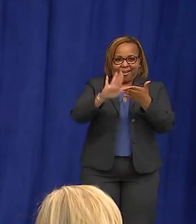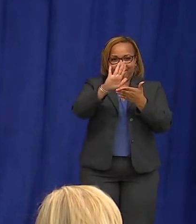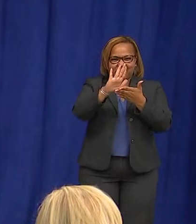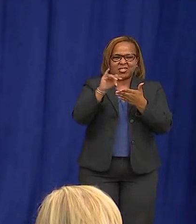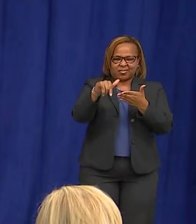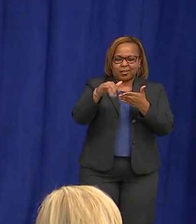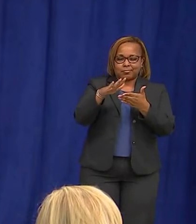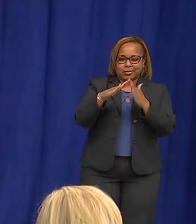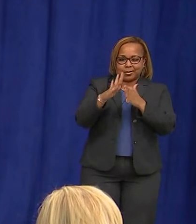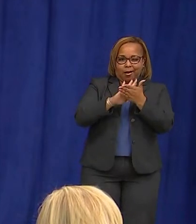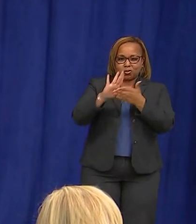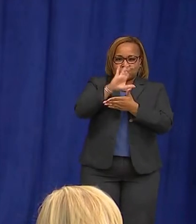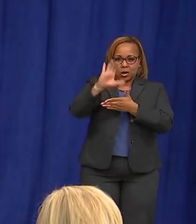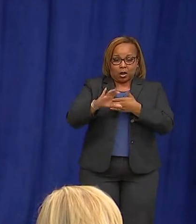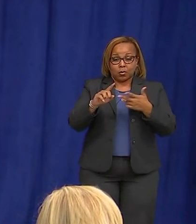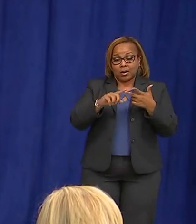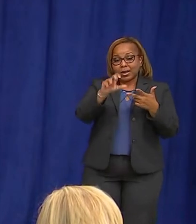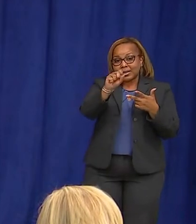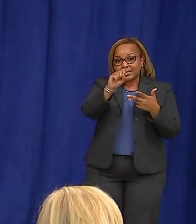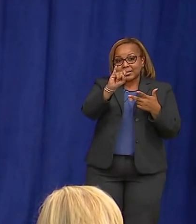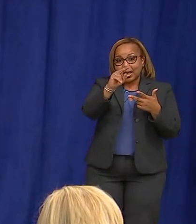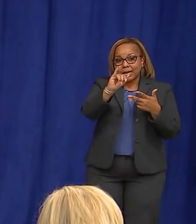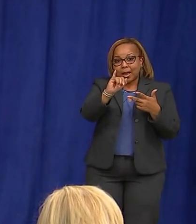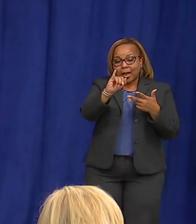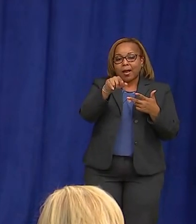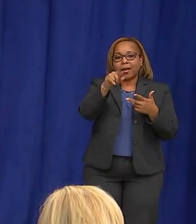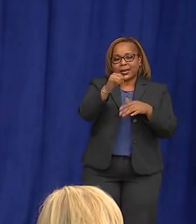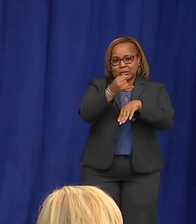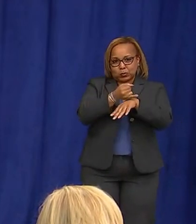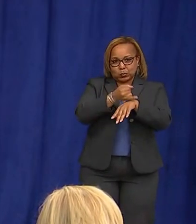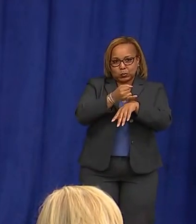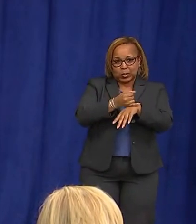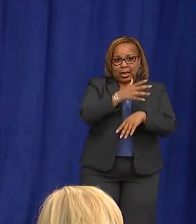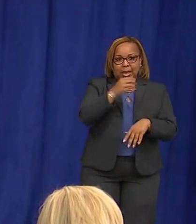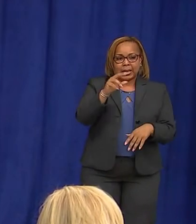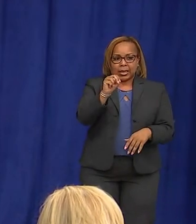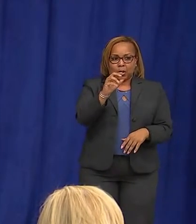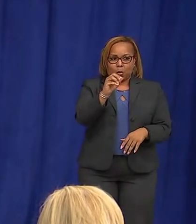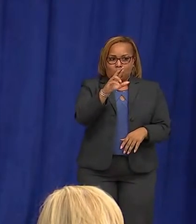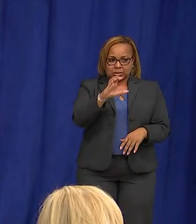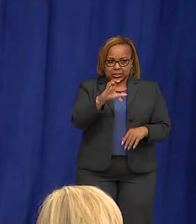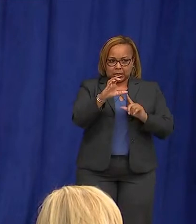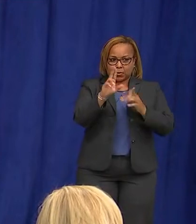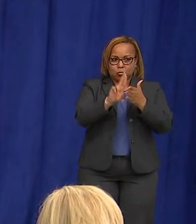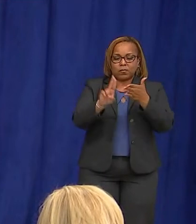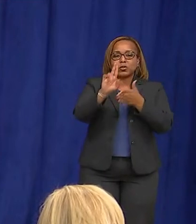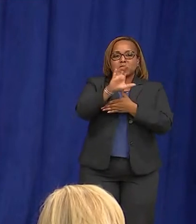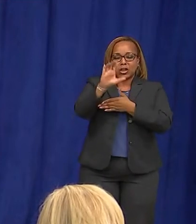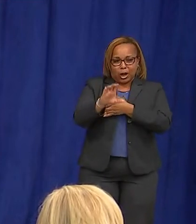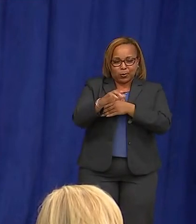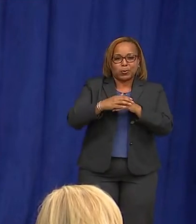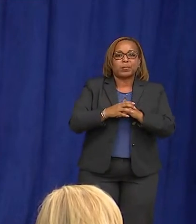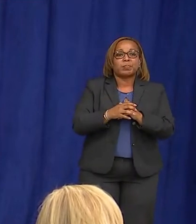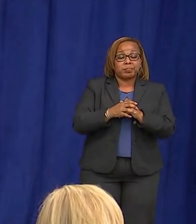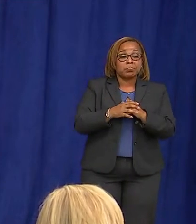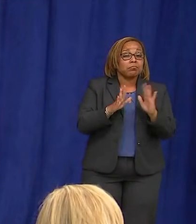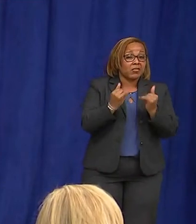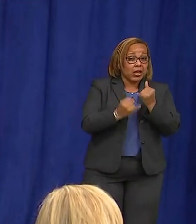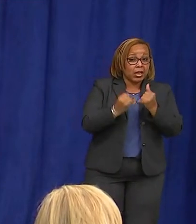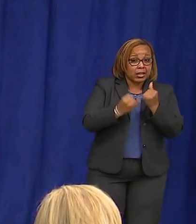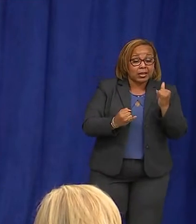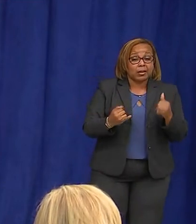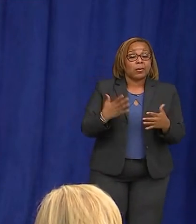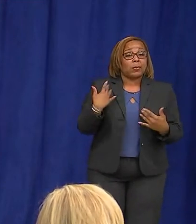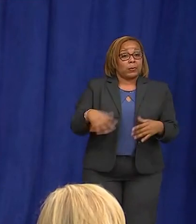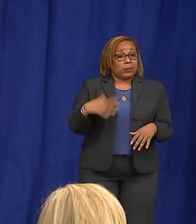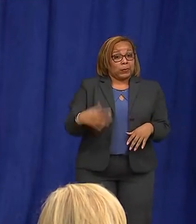colleges of Chicago, Sinai Urban Health Institute, and NORC at the University of Chicago. Finally, I